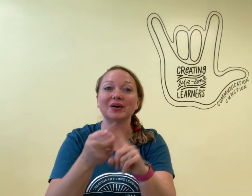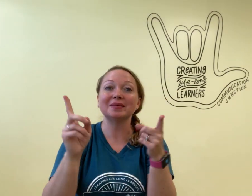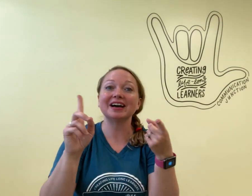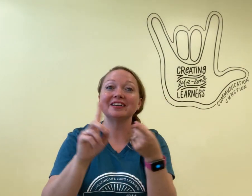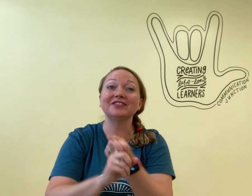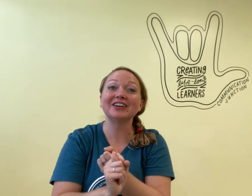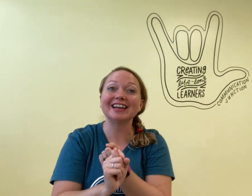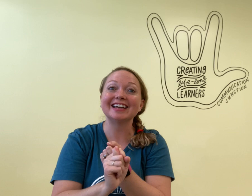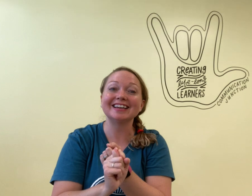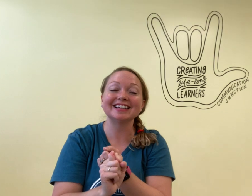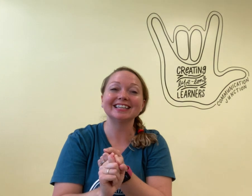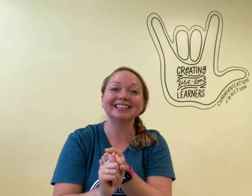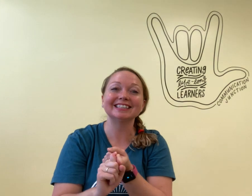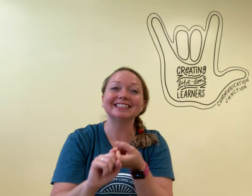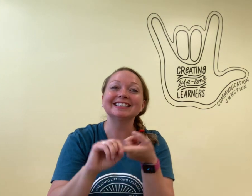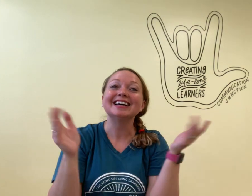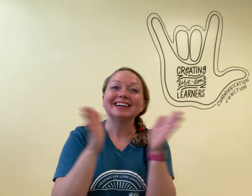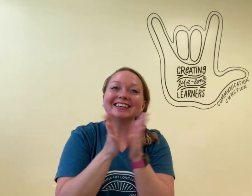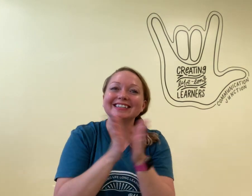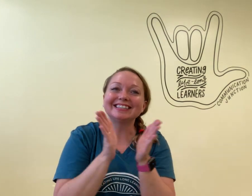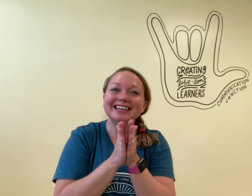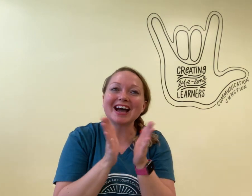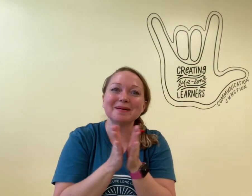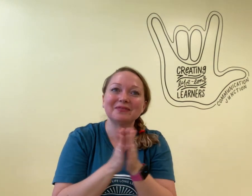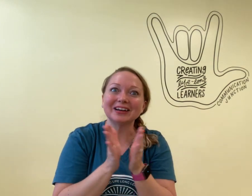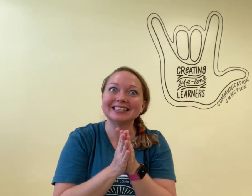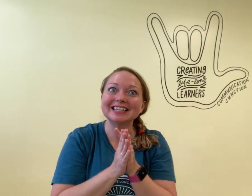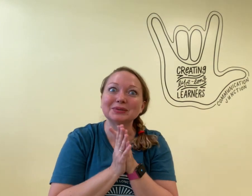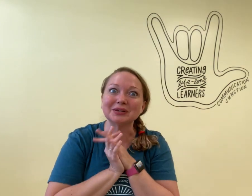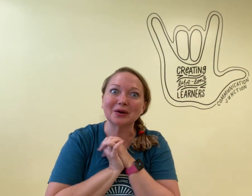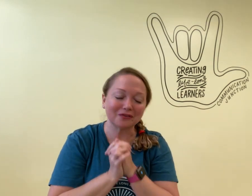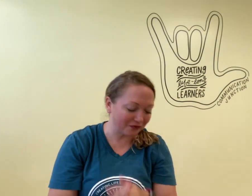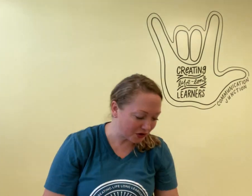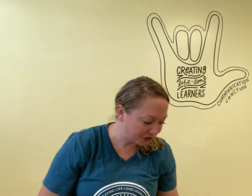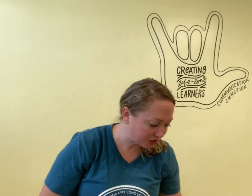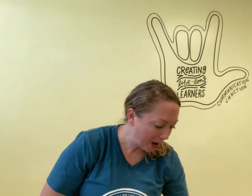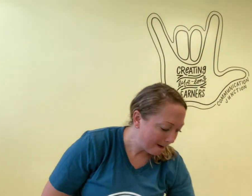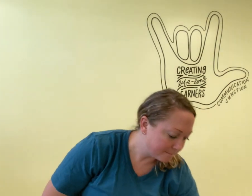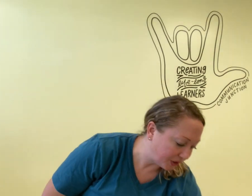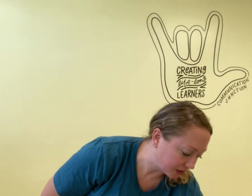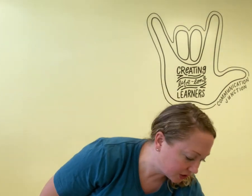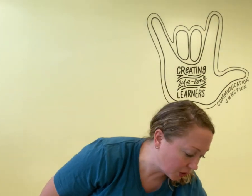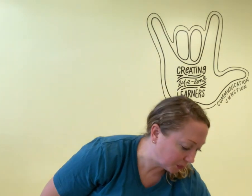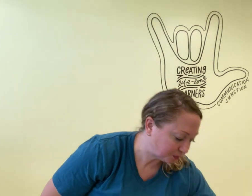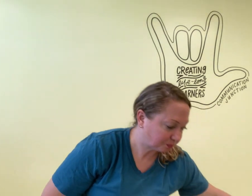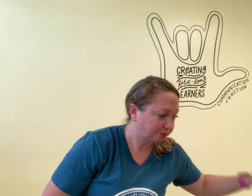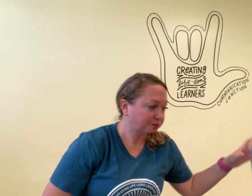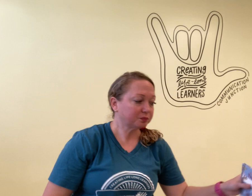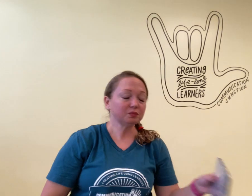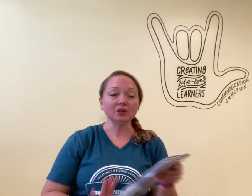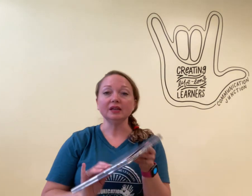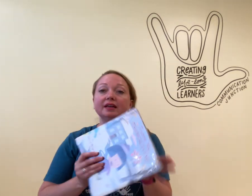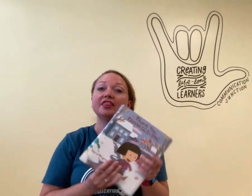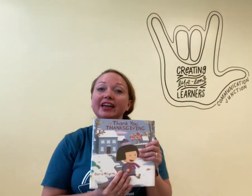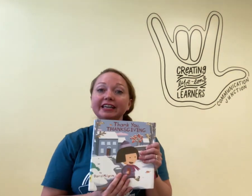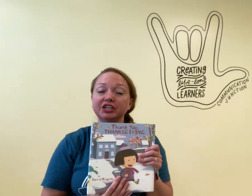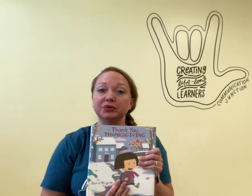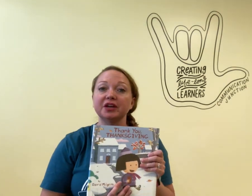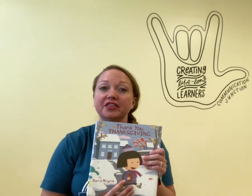my friends. Good job, friends. Let's read our first book. So, Thank You,